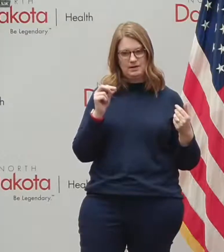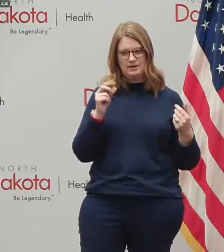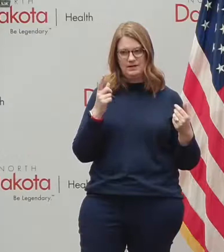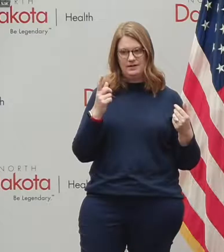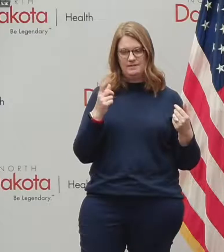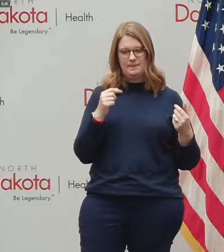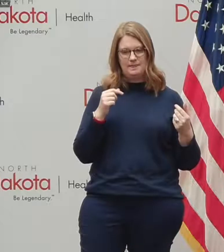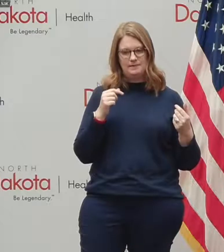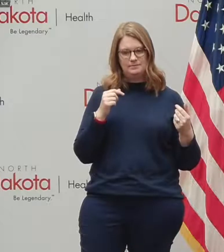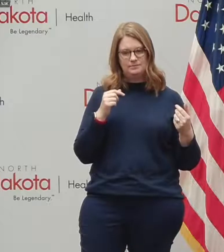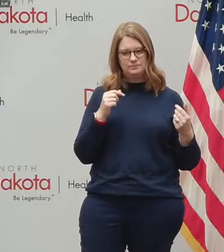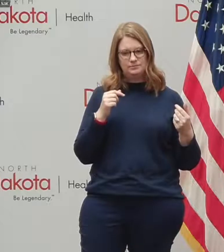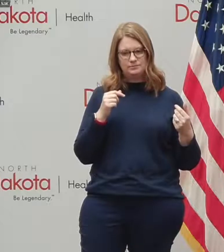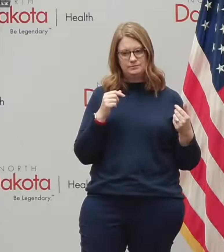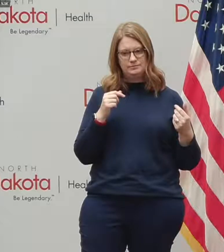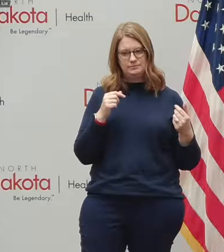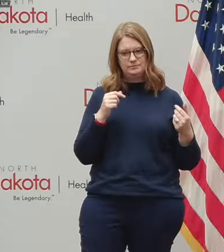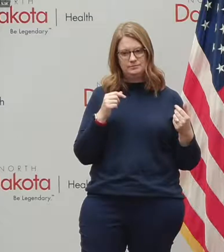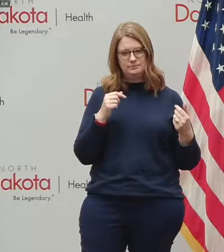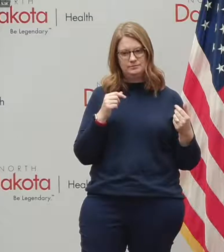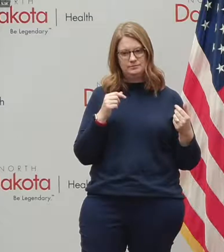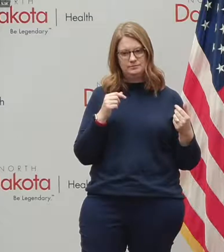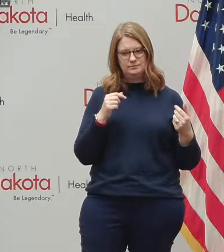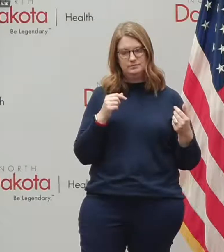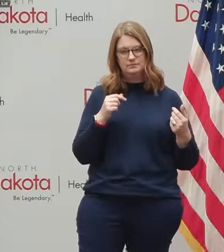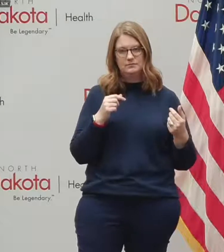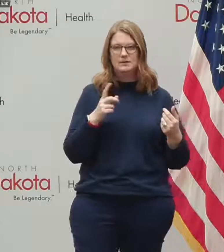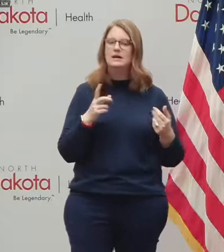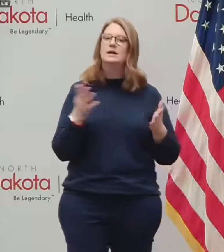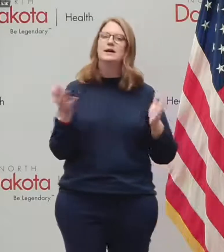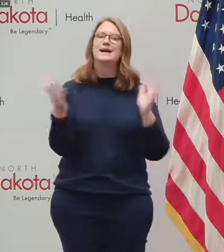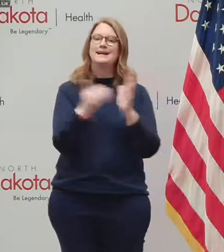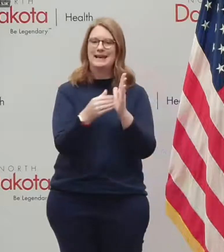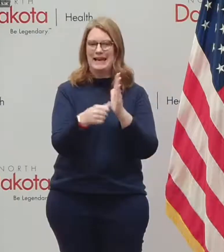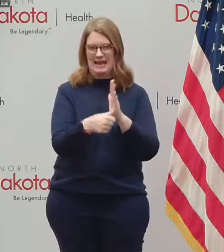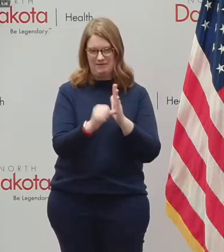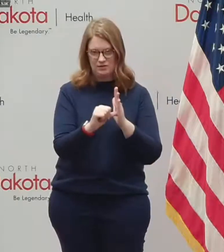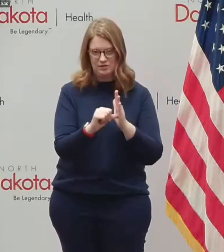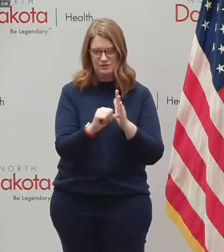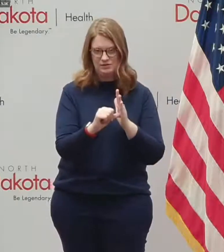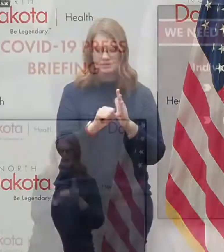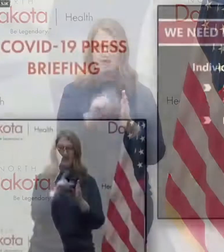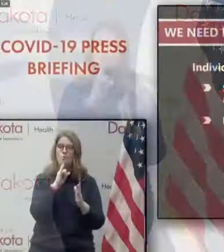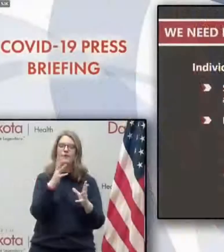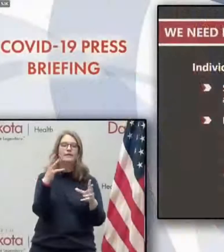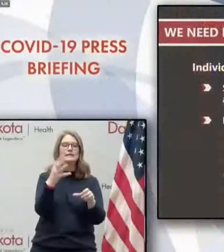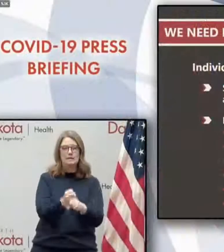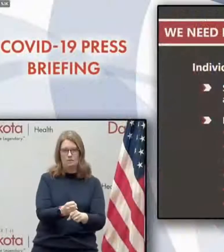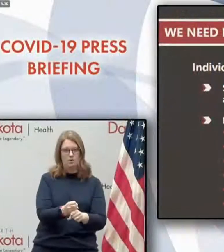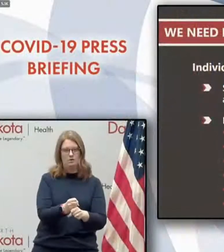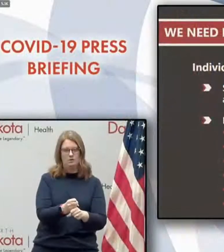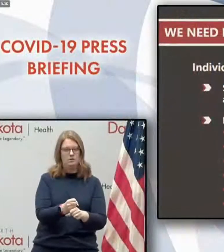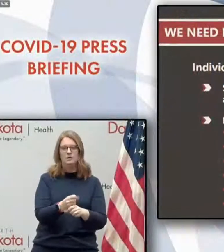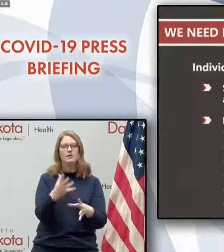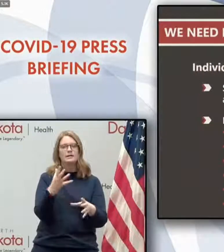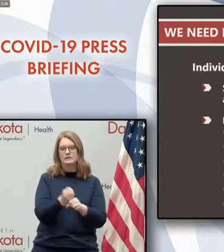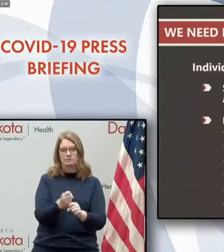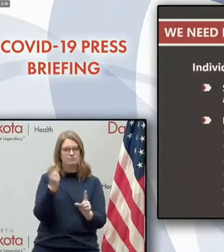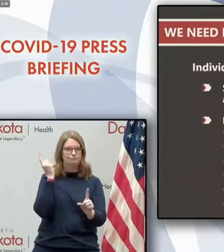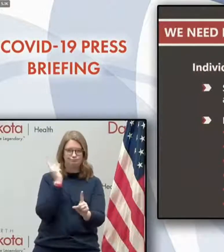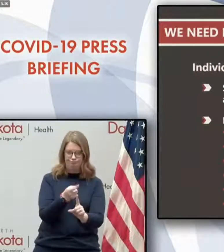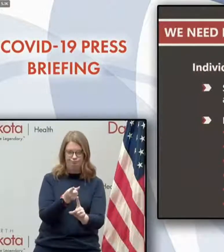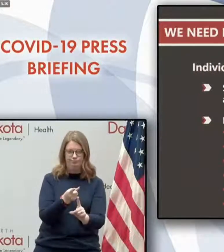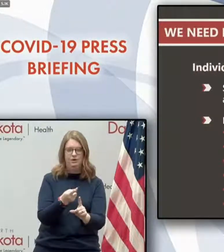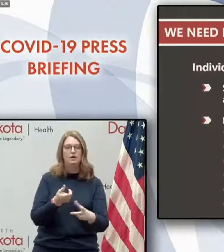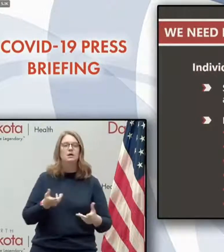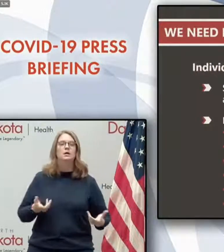that. Is really talking about, again, sort of the summary of this whole section, because if there's a concern that